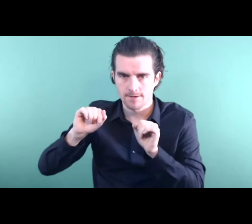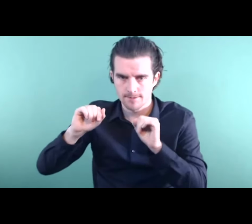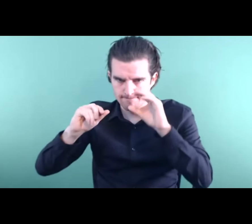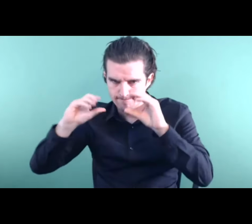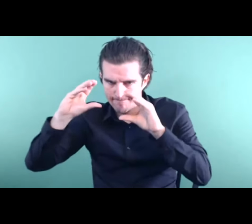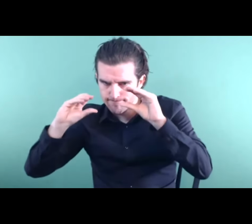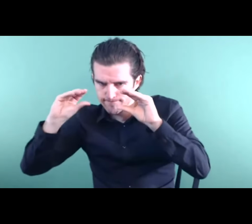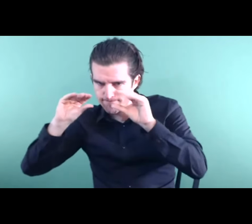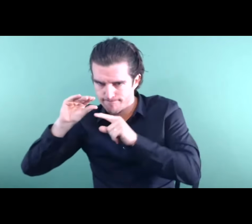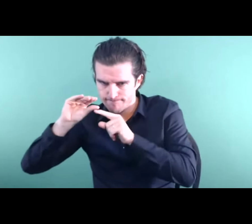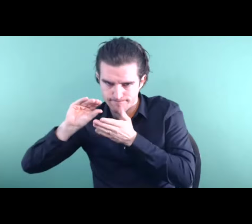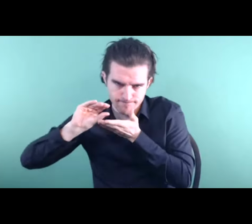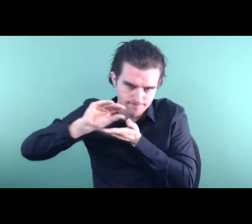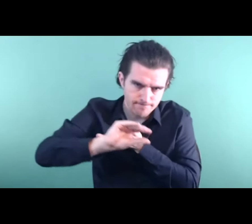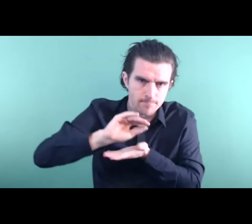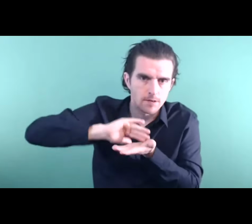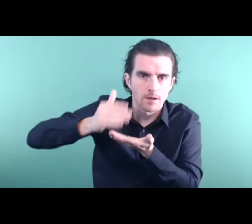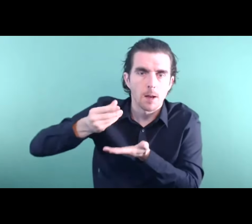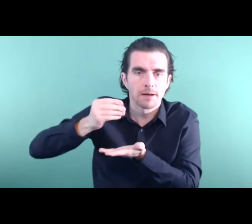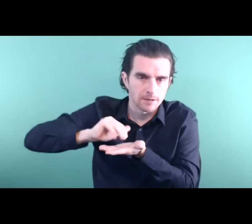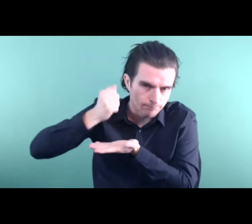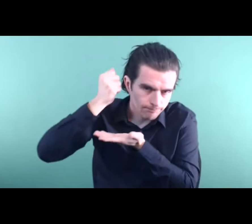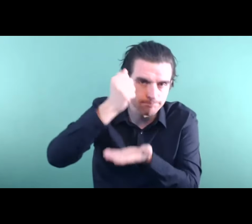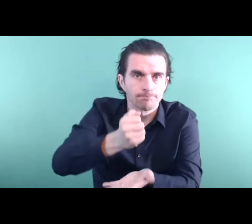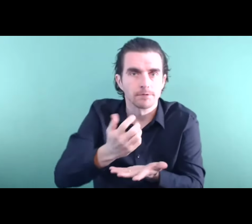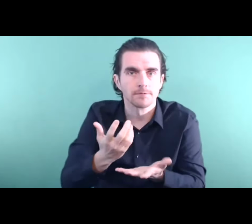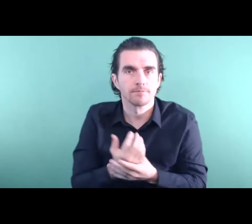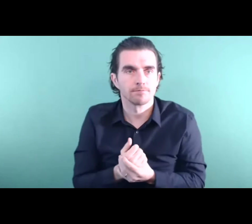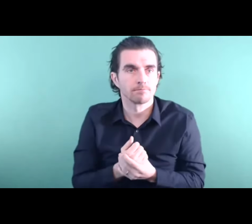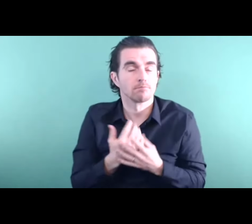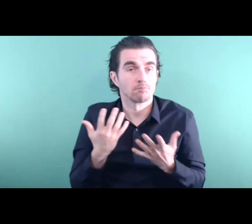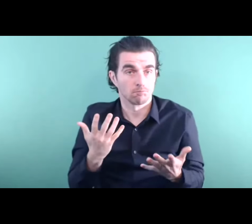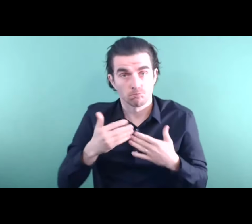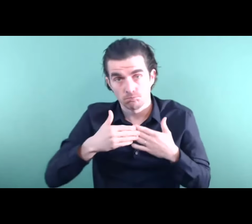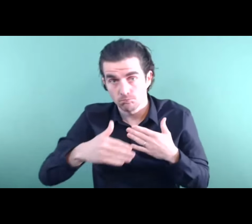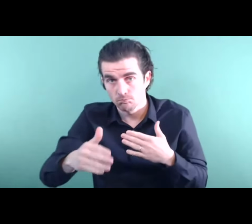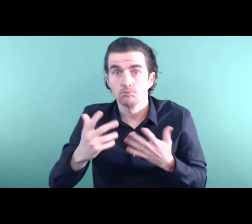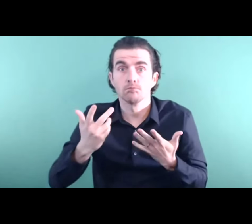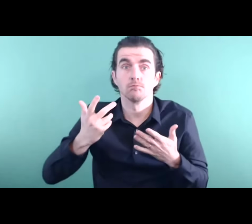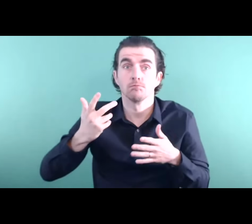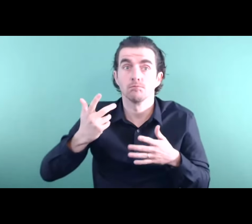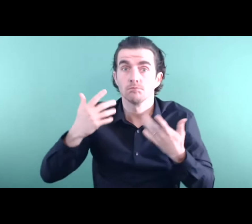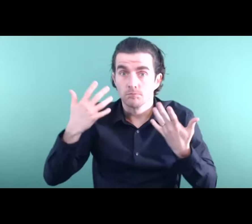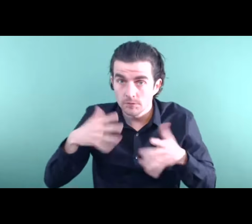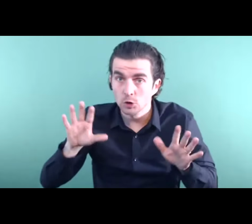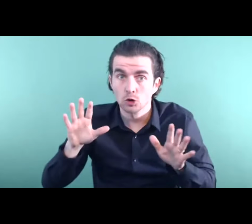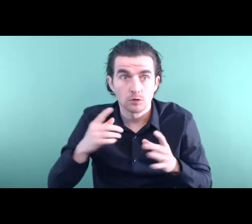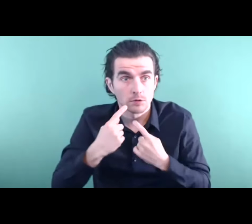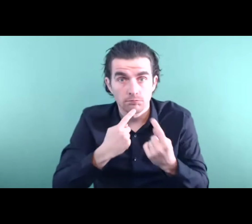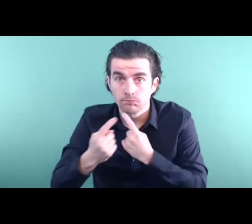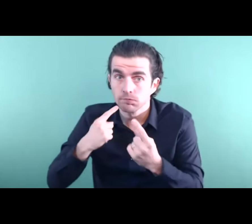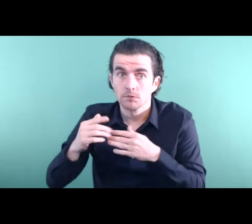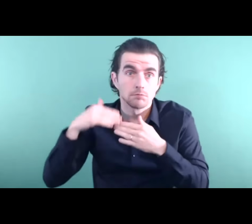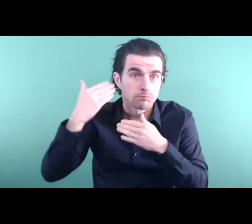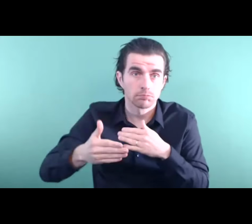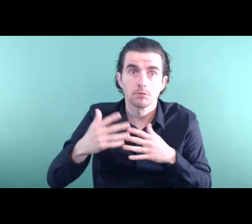2021-2027. And now we know with this corona crisis, the EU has put in place a real big